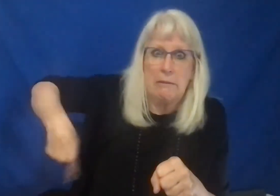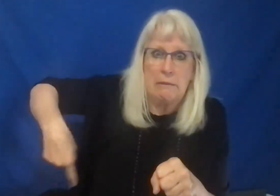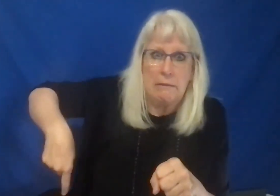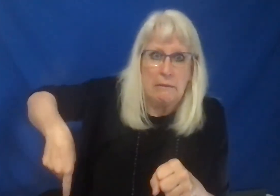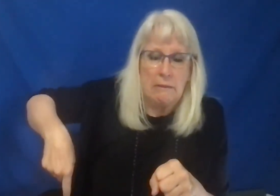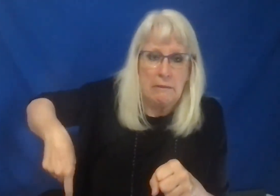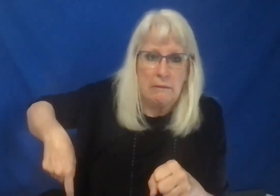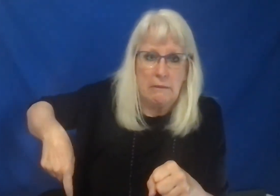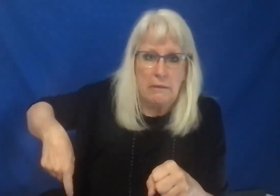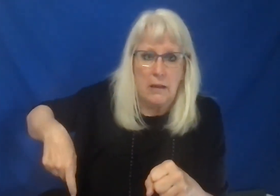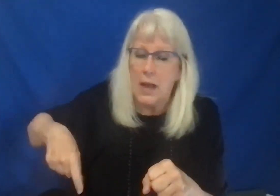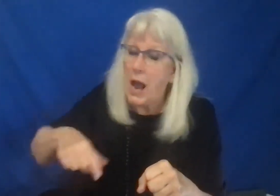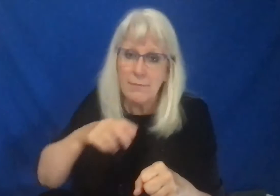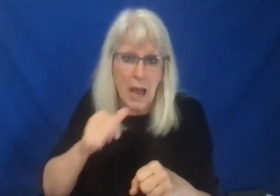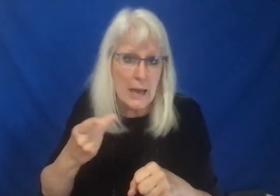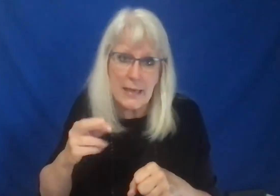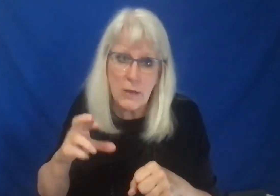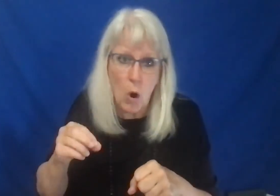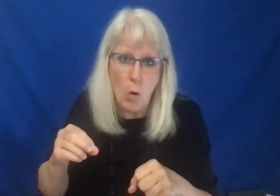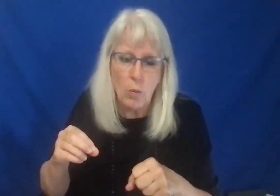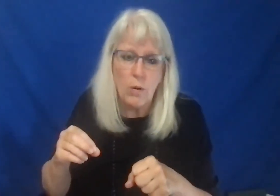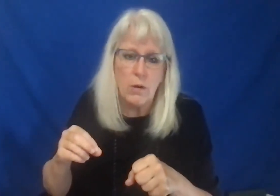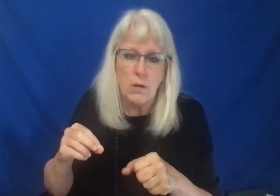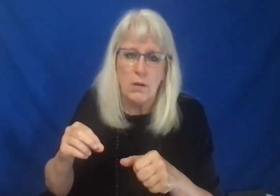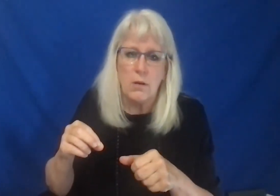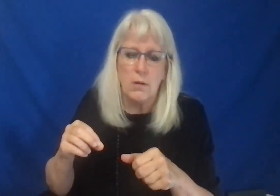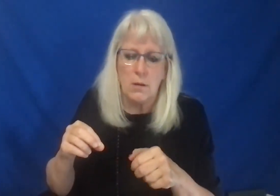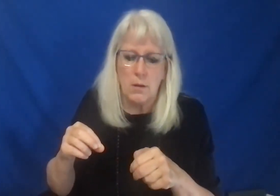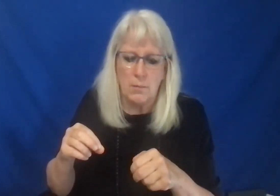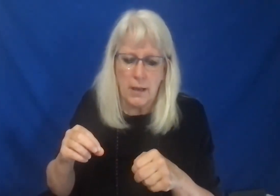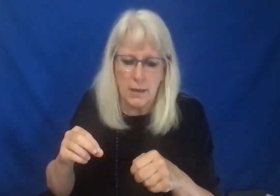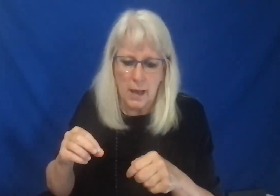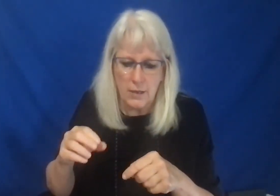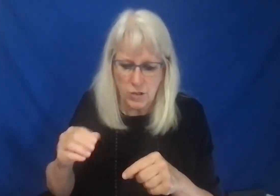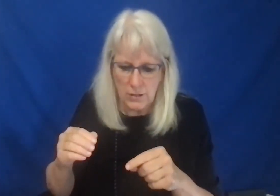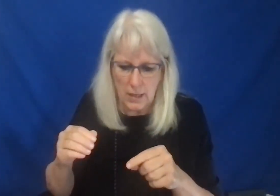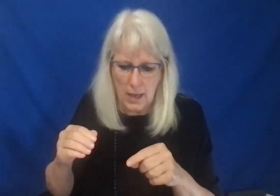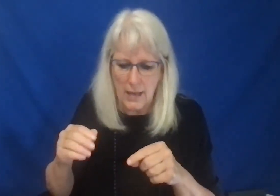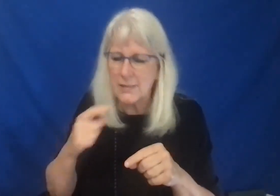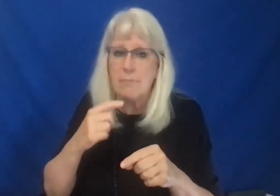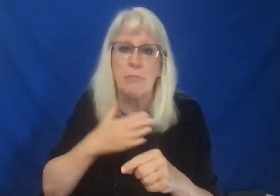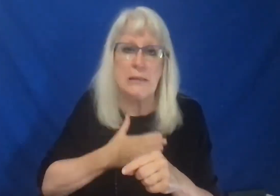shape, or form, but I knew that I just had the good sense not to take it out on other people, to be able to say please and thank you when I needed a drink of